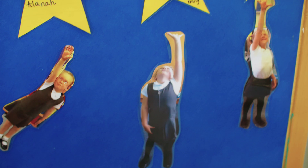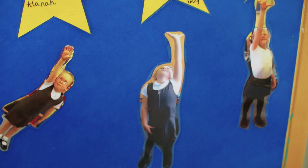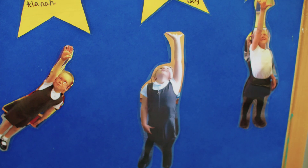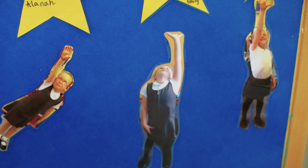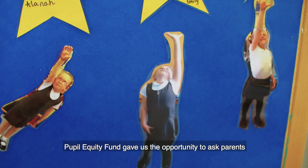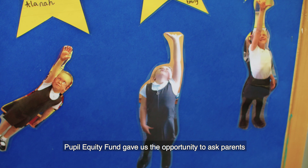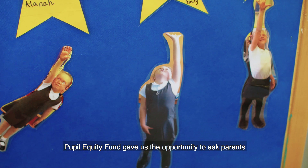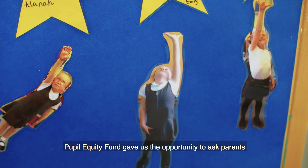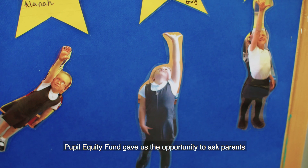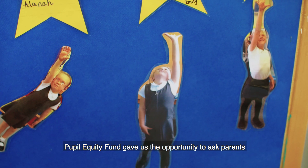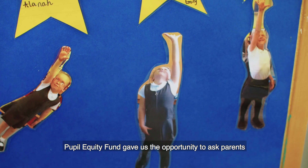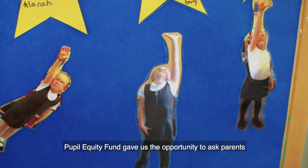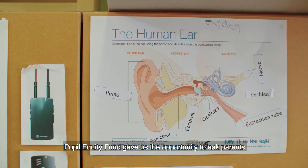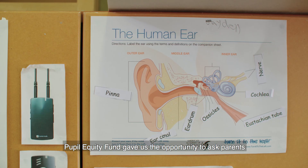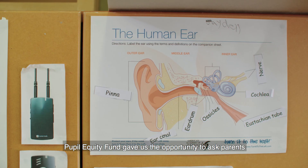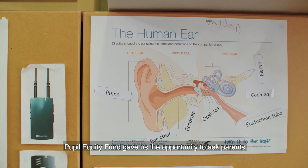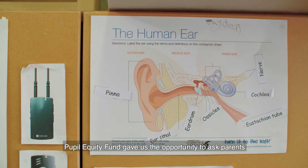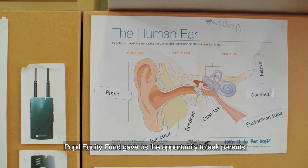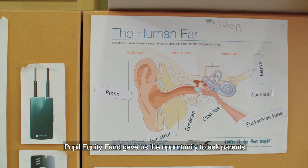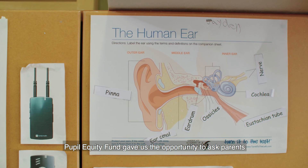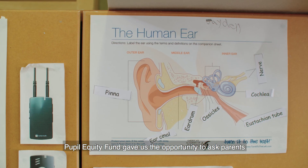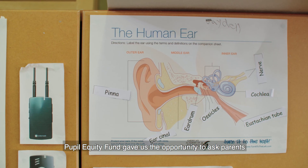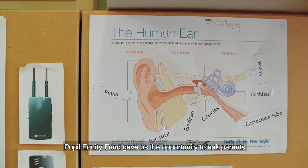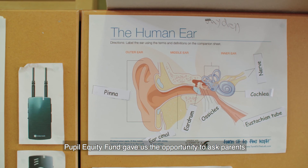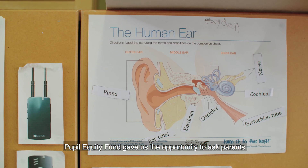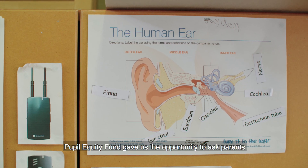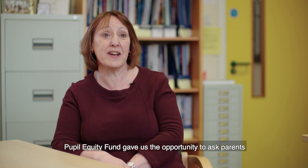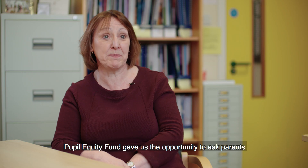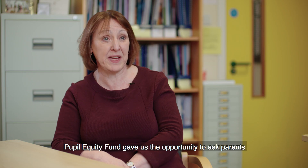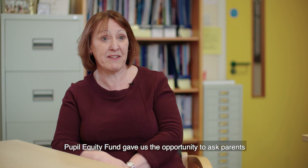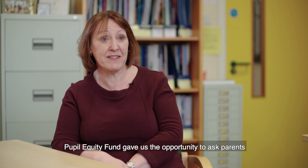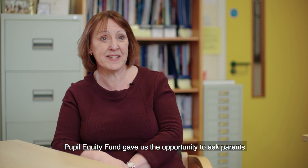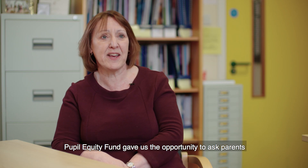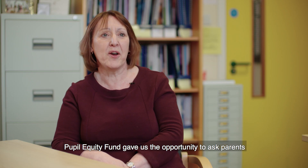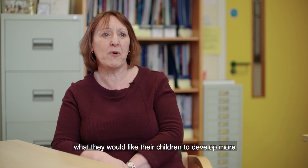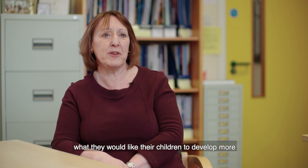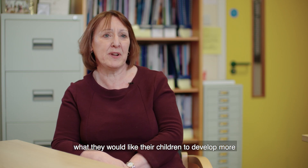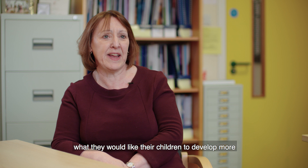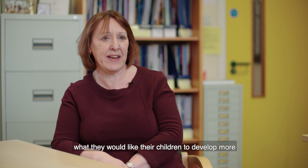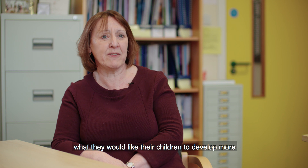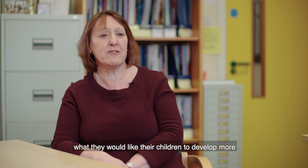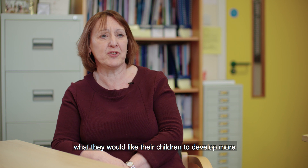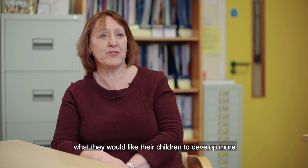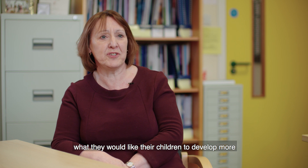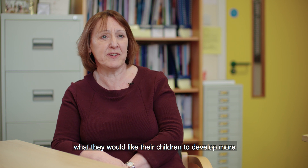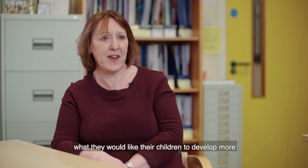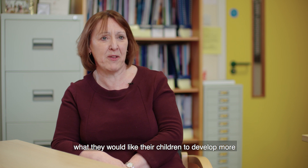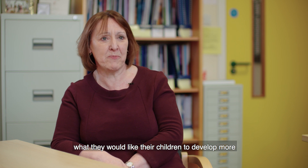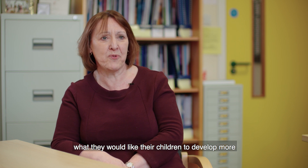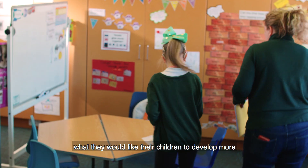The People Equity Fund gave us the opportunity to ask parents what they would like their children to develop more